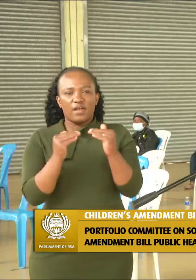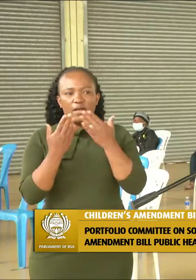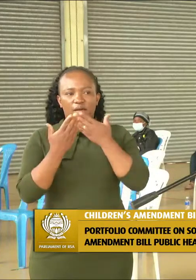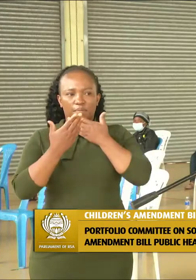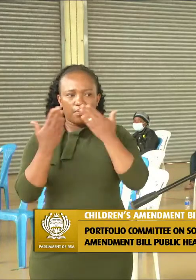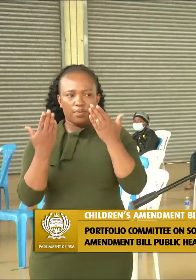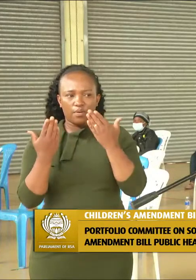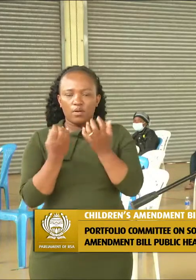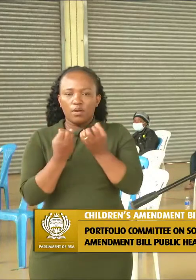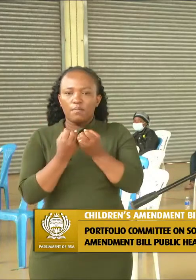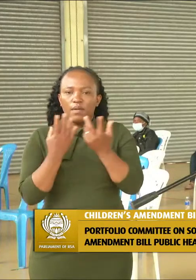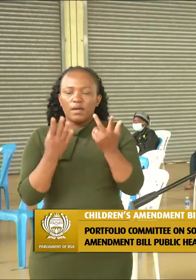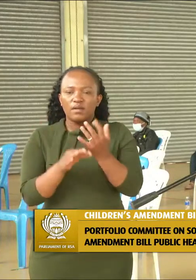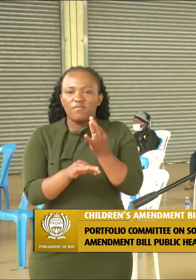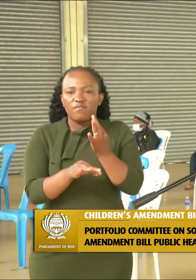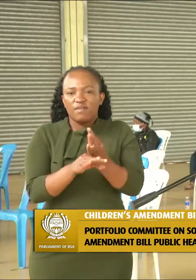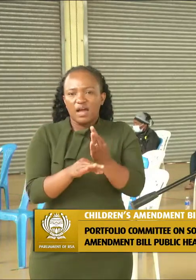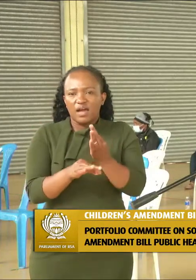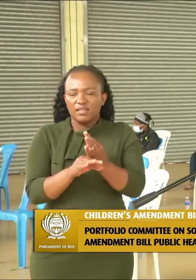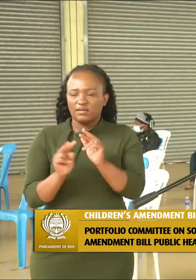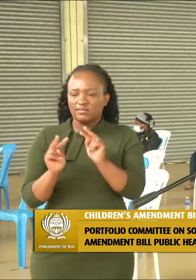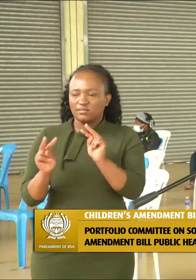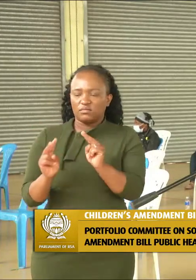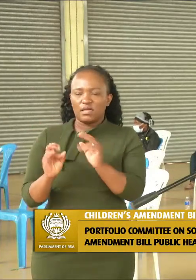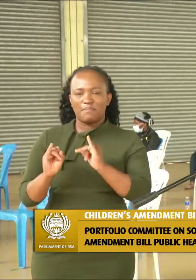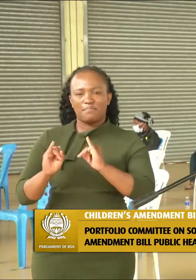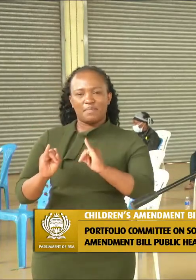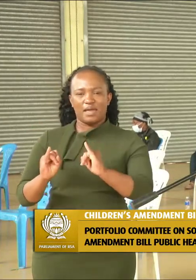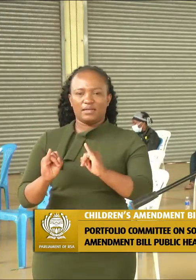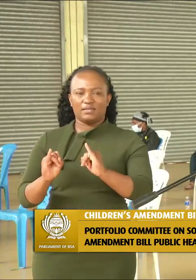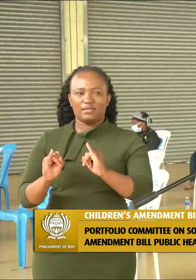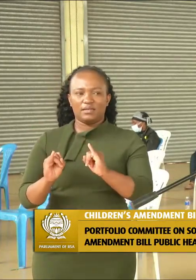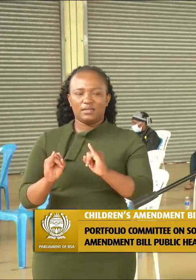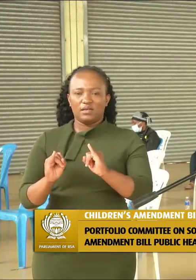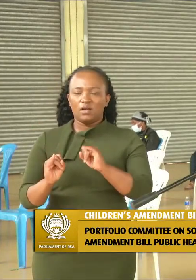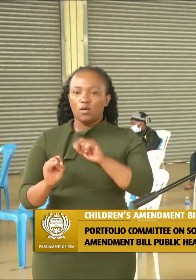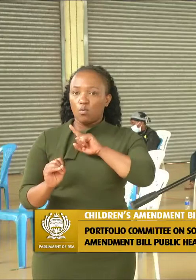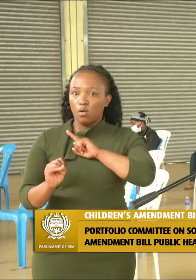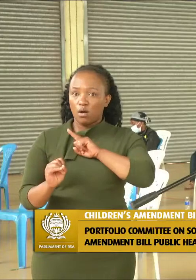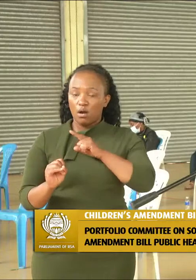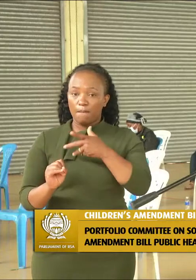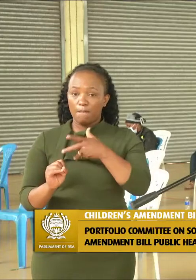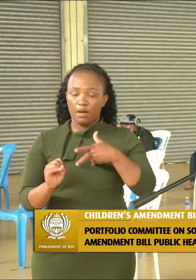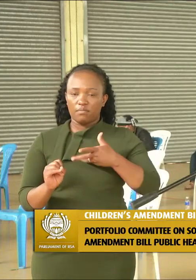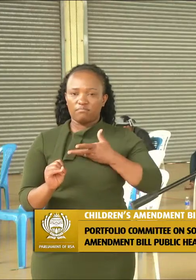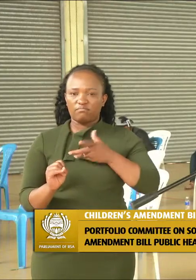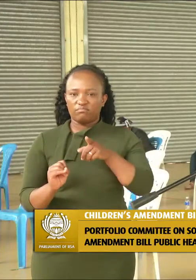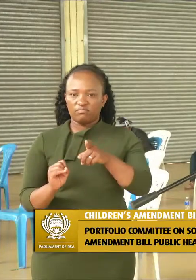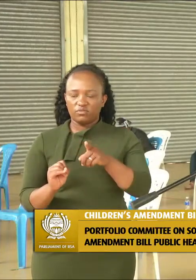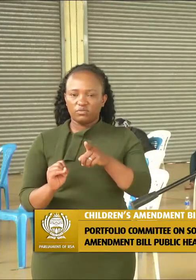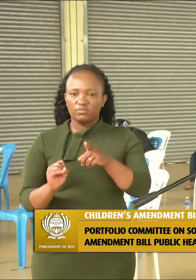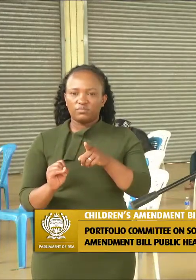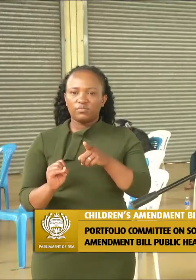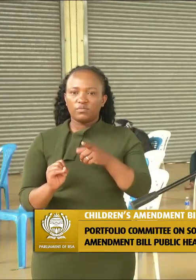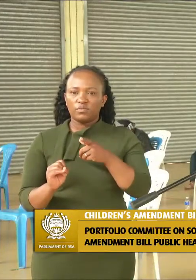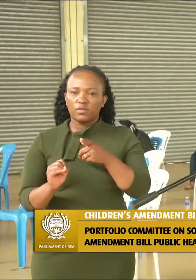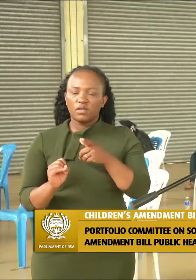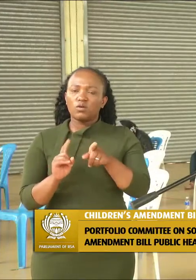times dads are seen as the bad guys. And yes, mums are bad, sometimes bad people too.